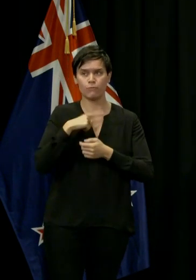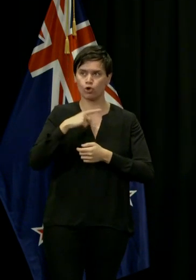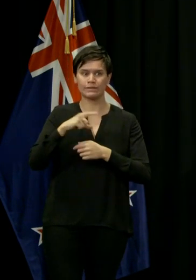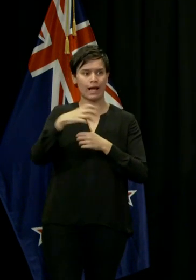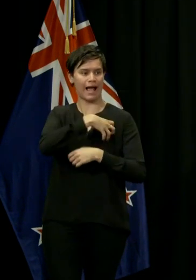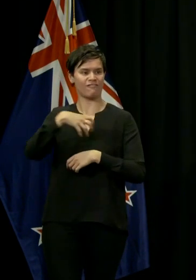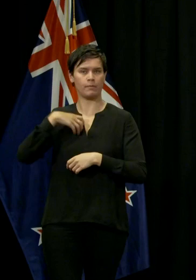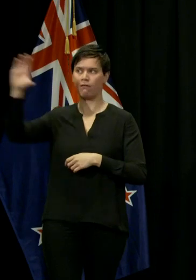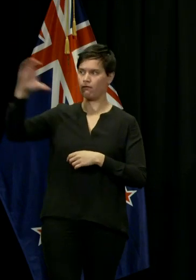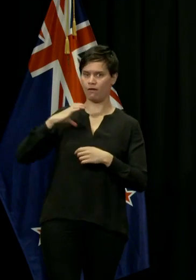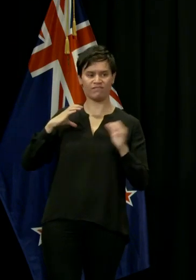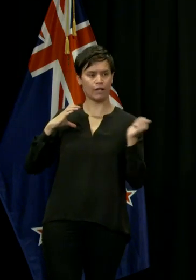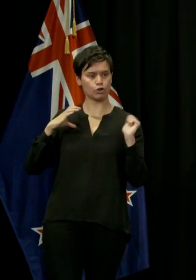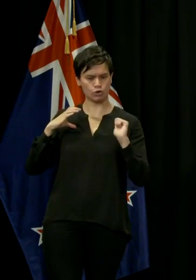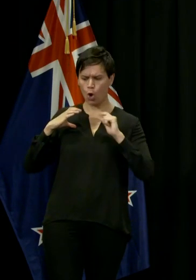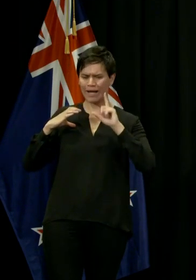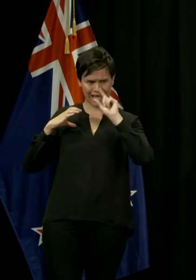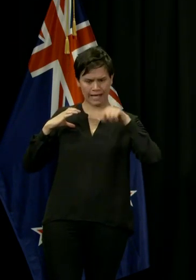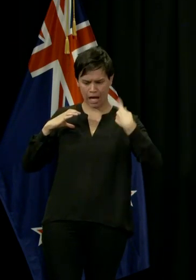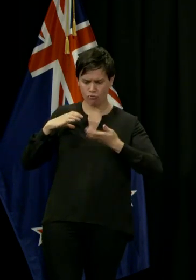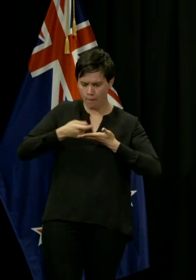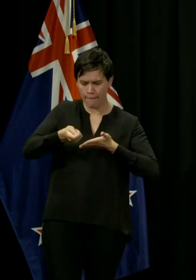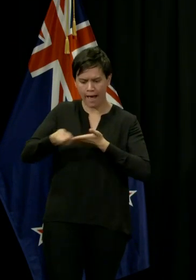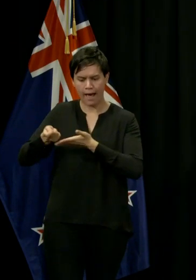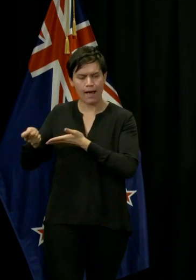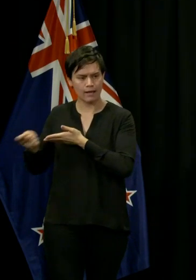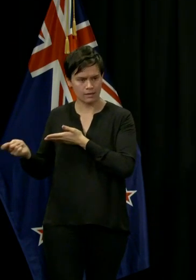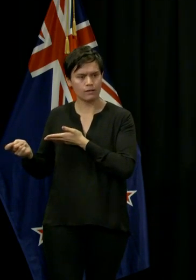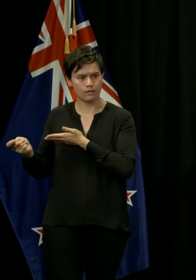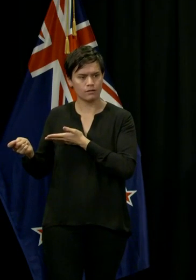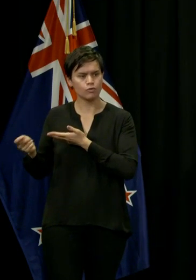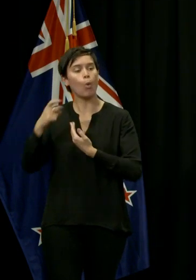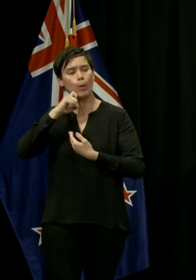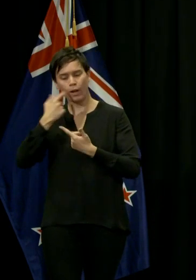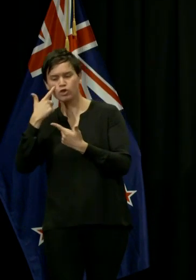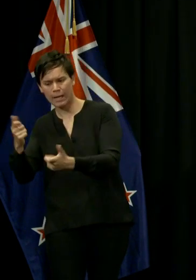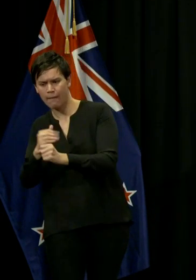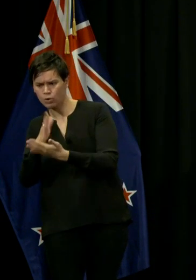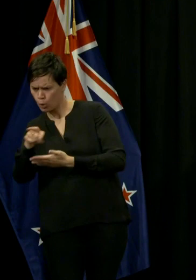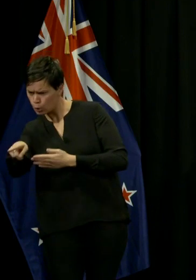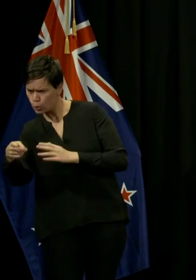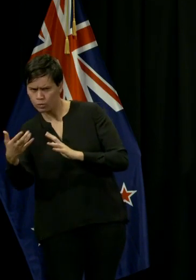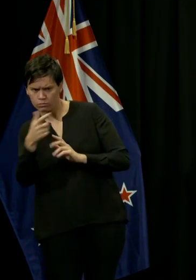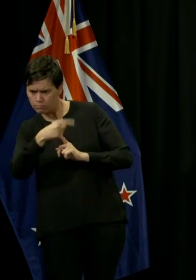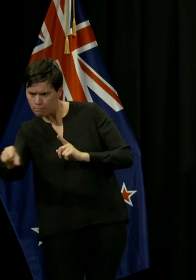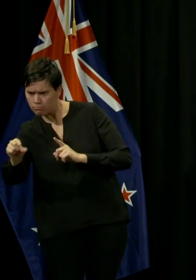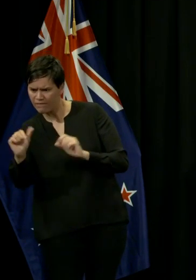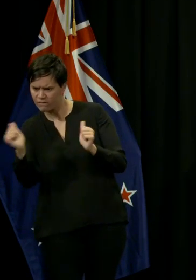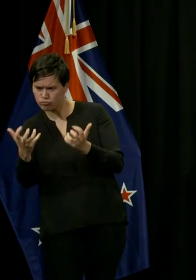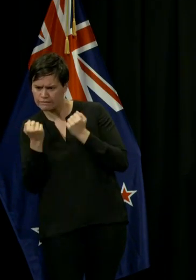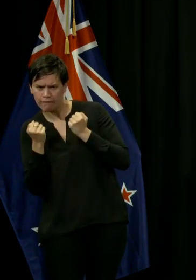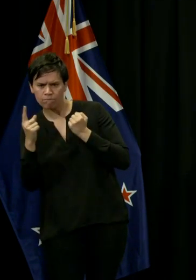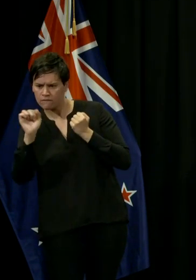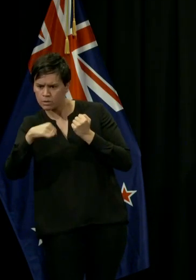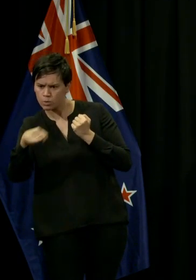needed, where employees will be able to check whether or not, for instance, their employers have access wage subsidies that should be passed on to them. And as so the requirement